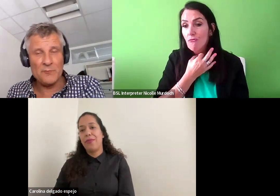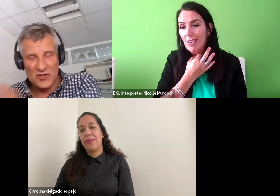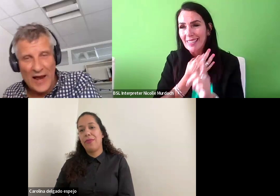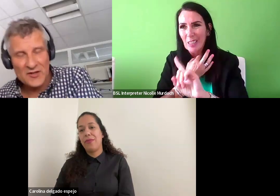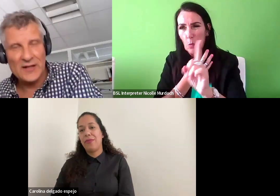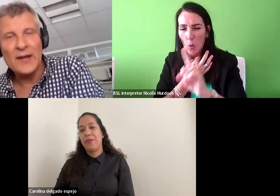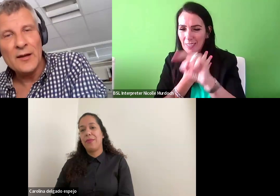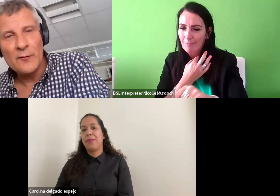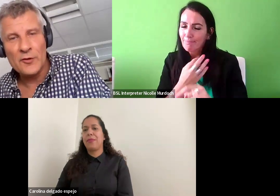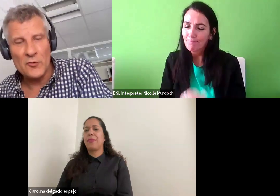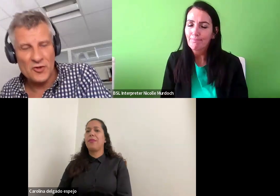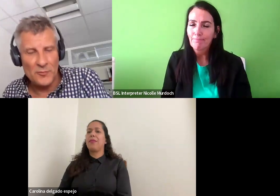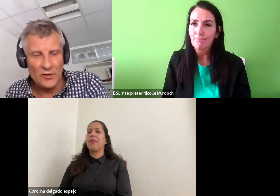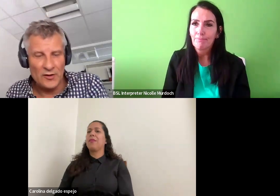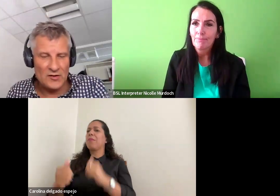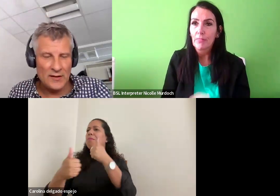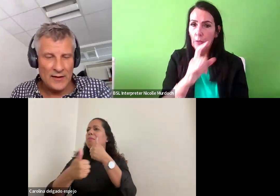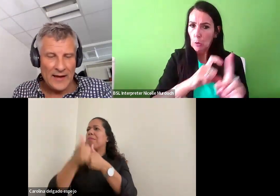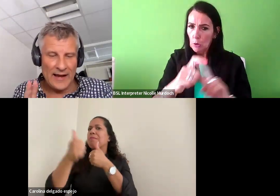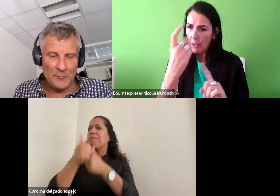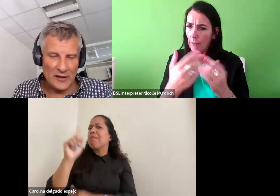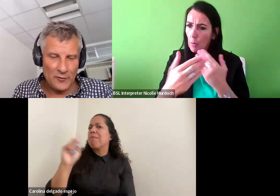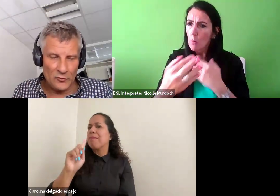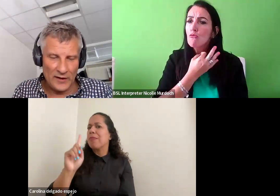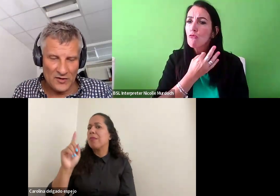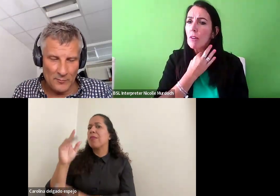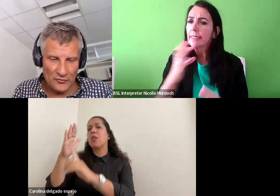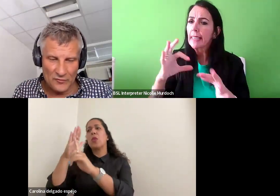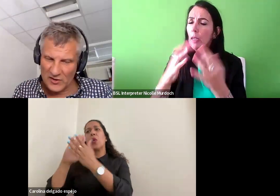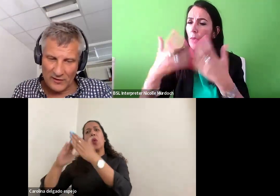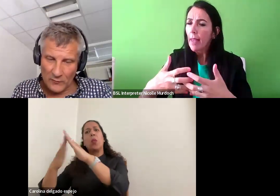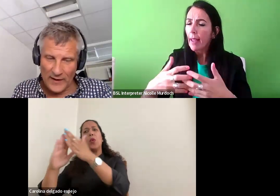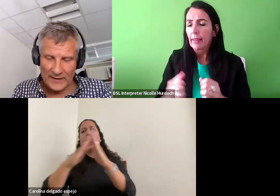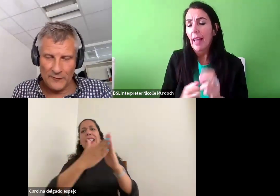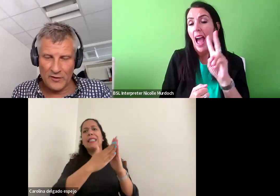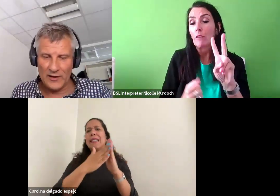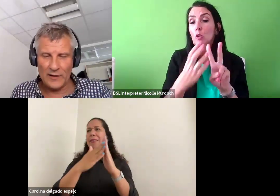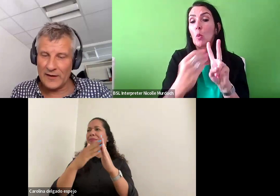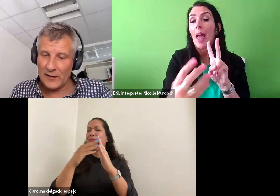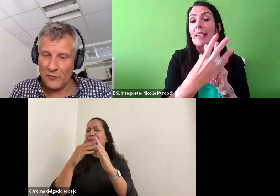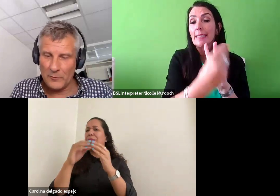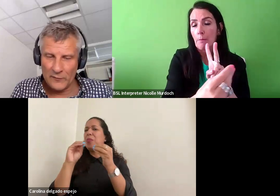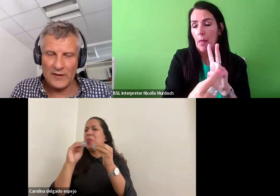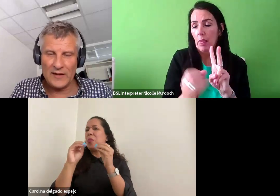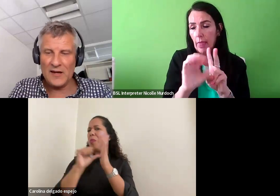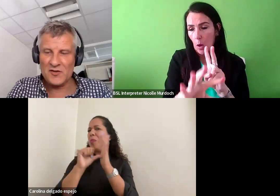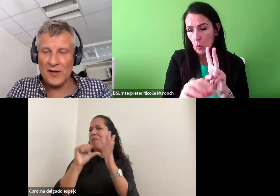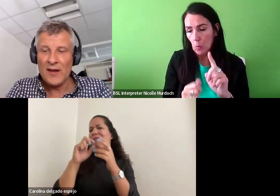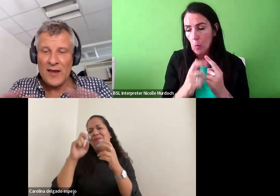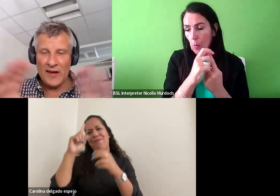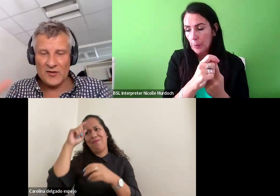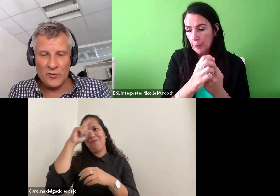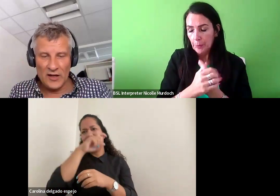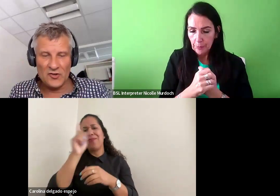speak, precisely for those communities? And let me give you two examples, which are quite different, but I think give you a bit of